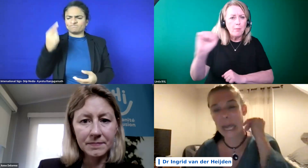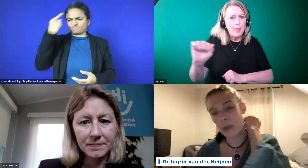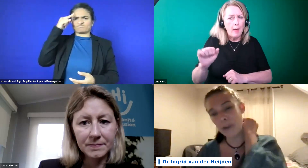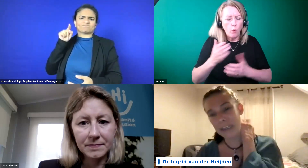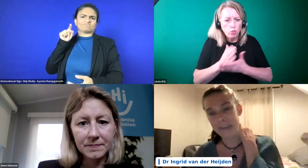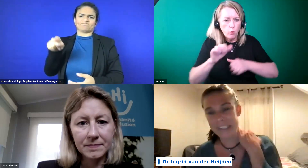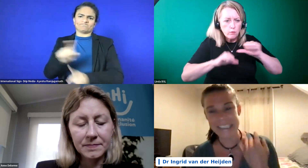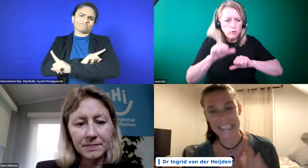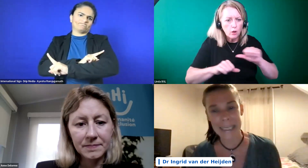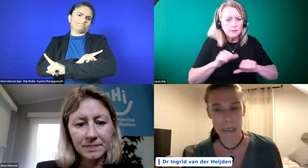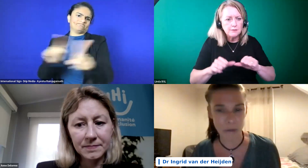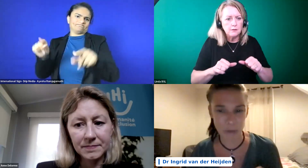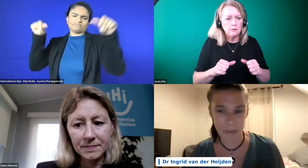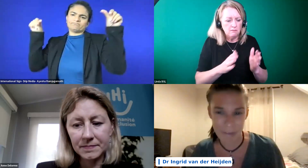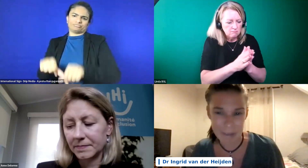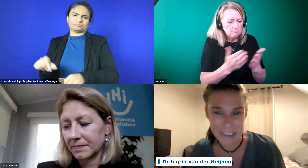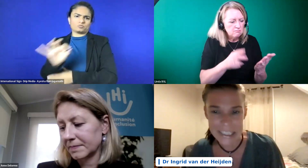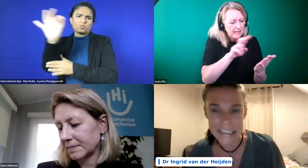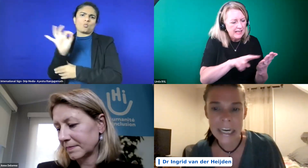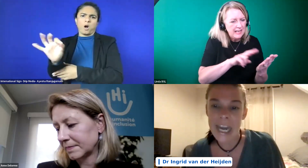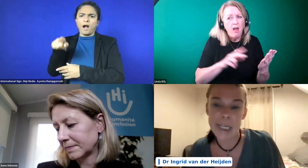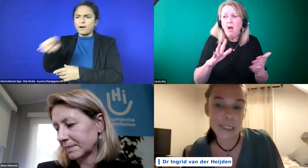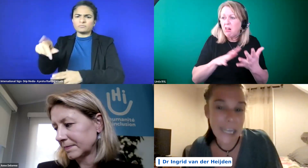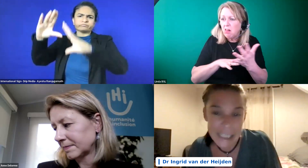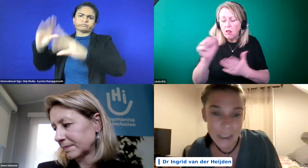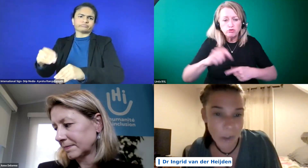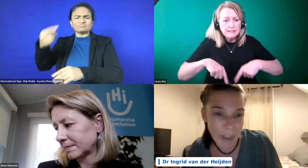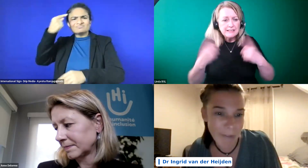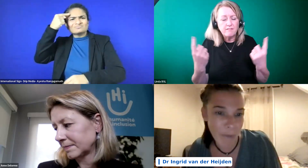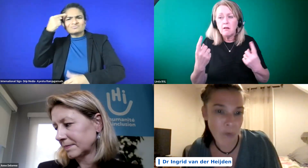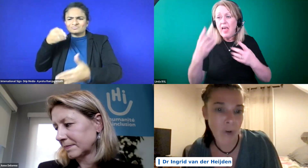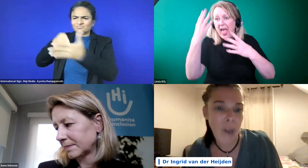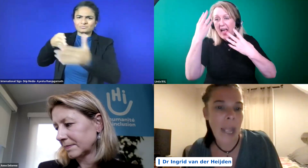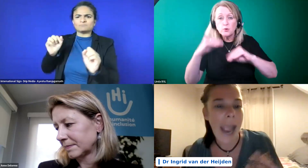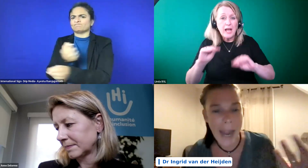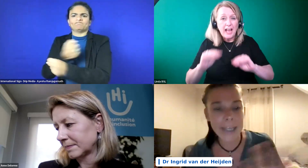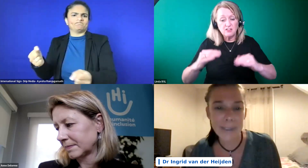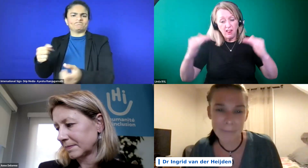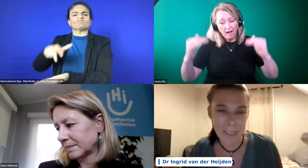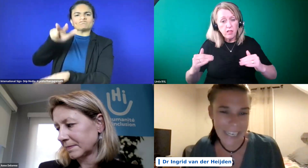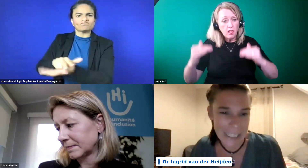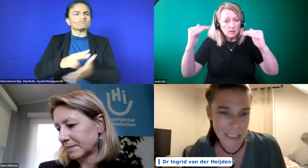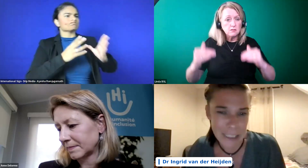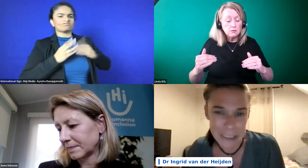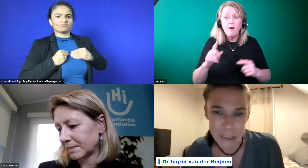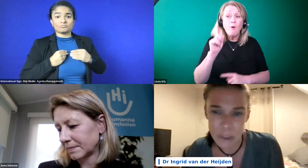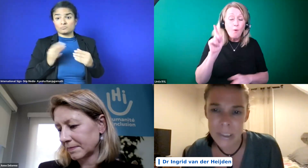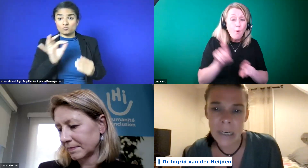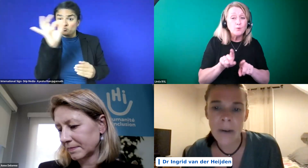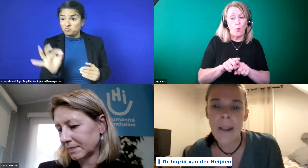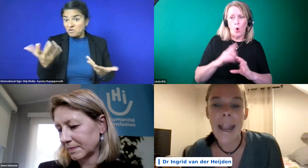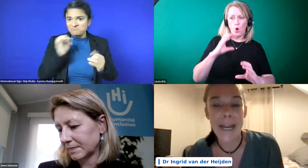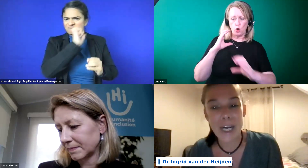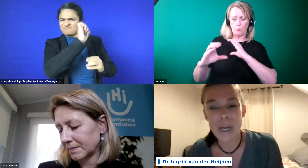as health literacy, cultural differences, educational levels, and communication